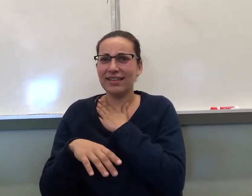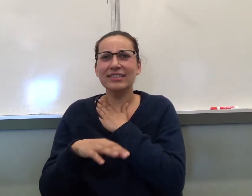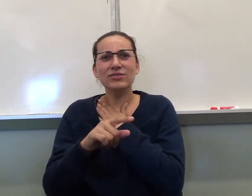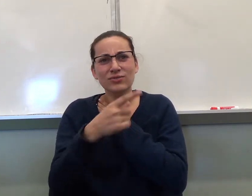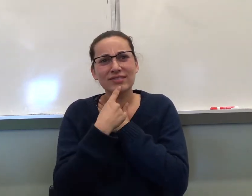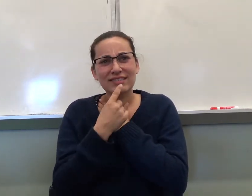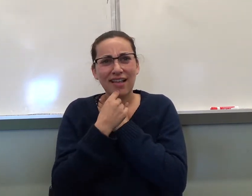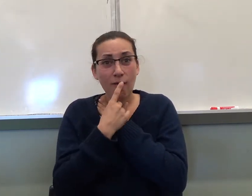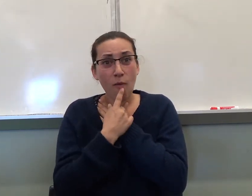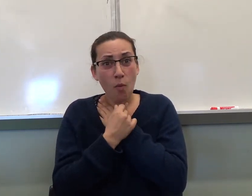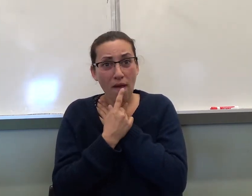that.